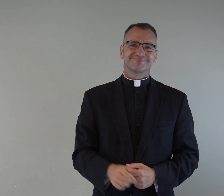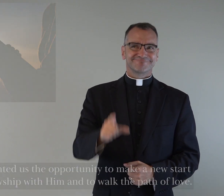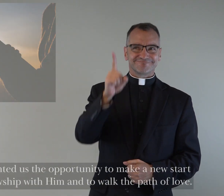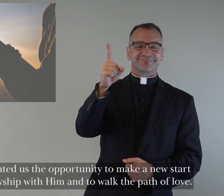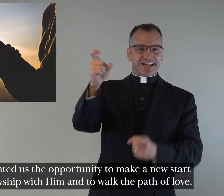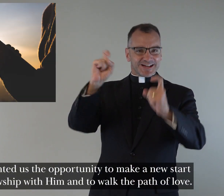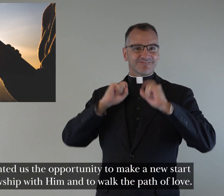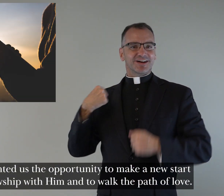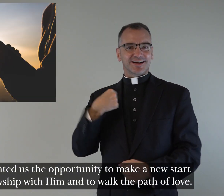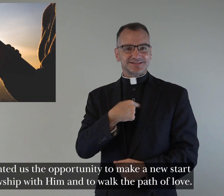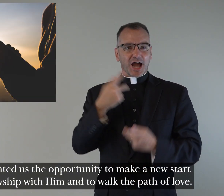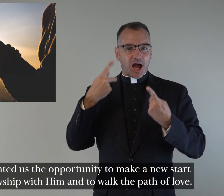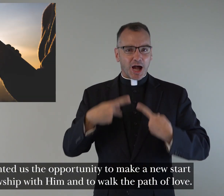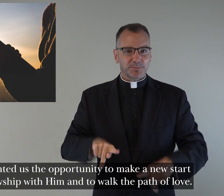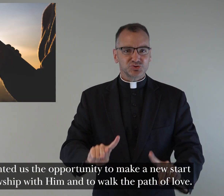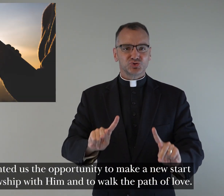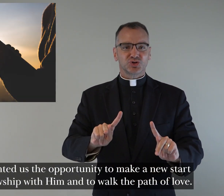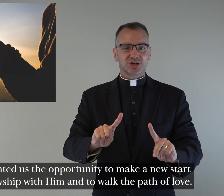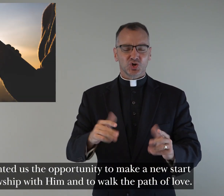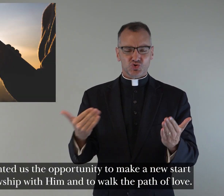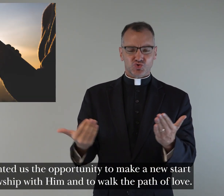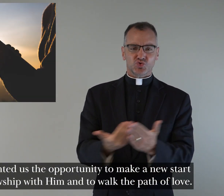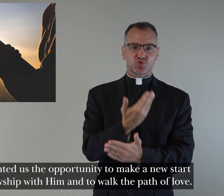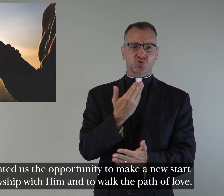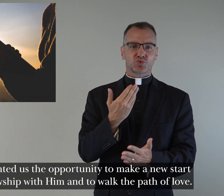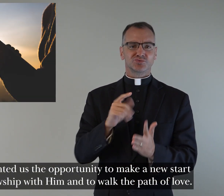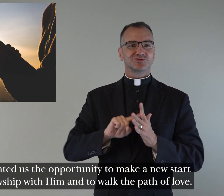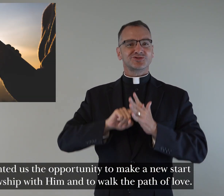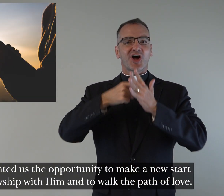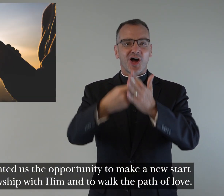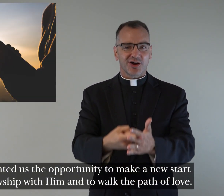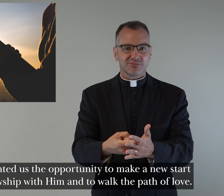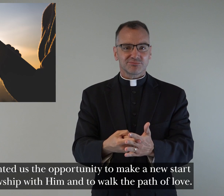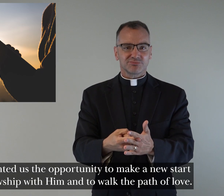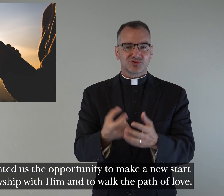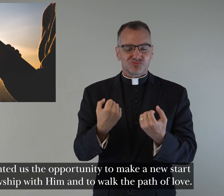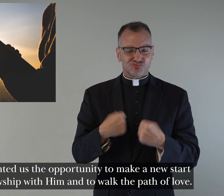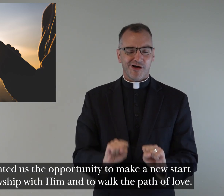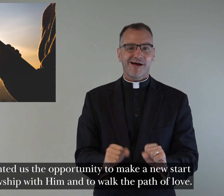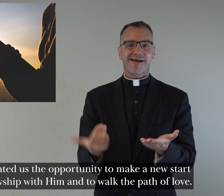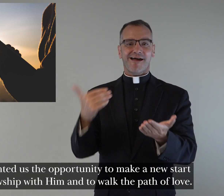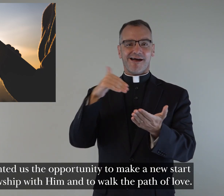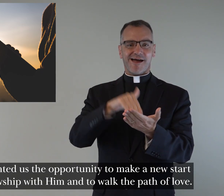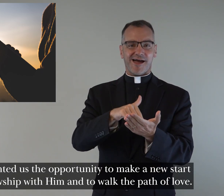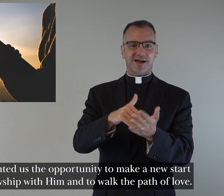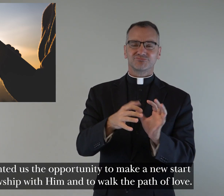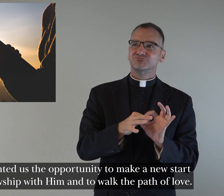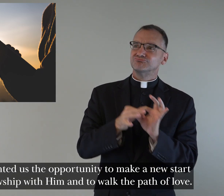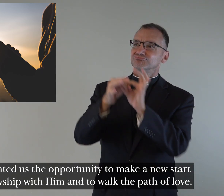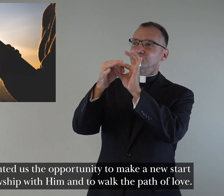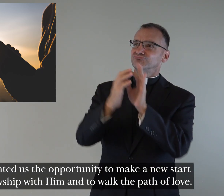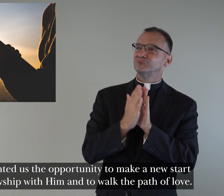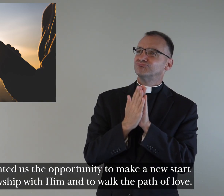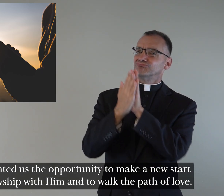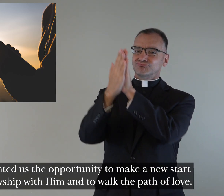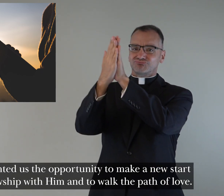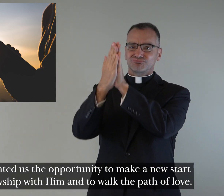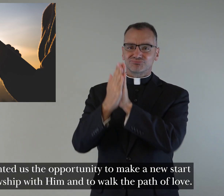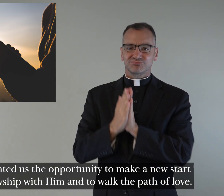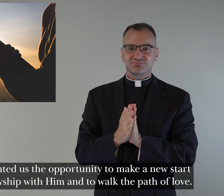He granted us the opportunity to make a new start in fellowship with Him and to walk the path of